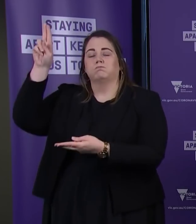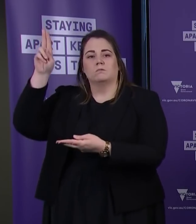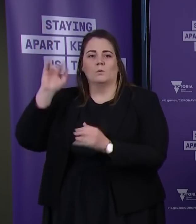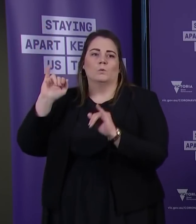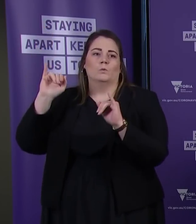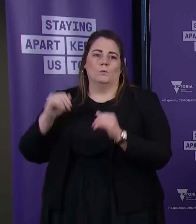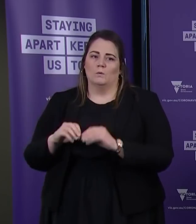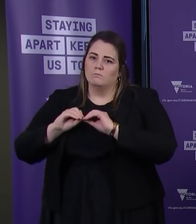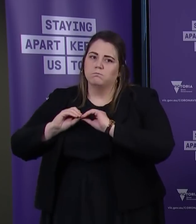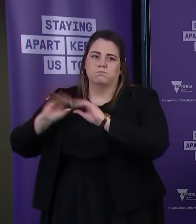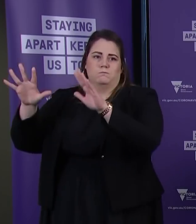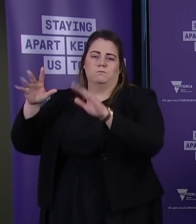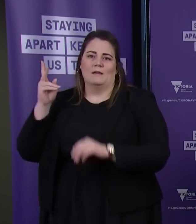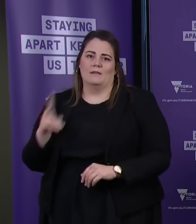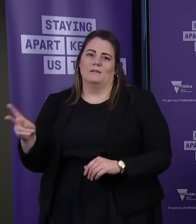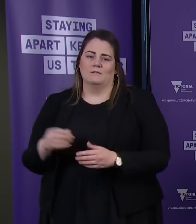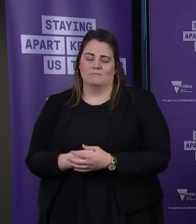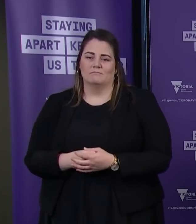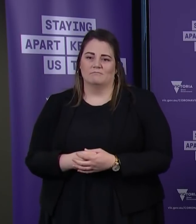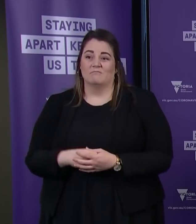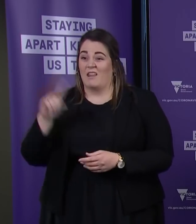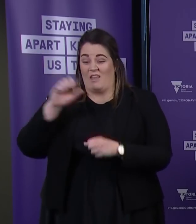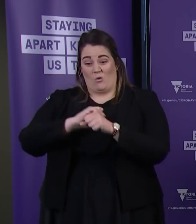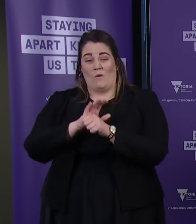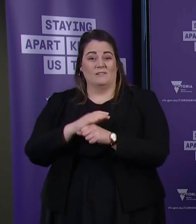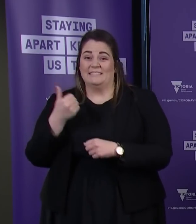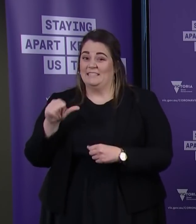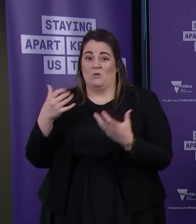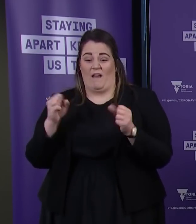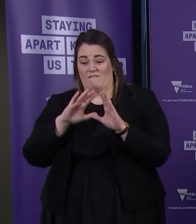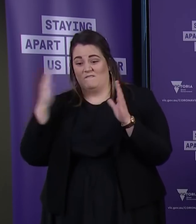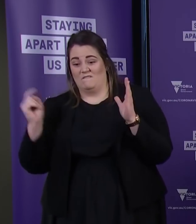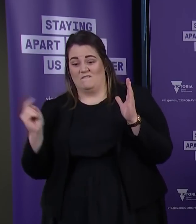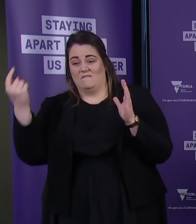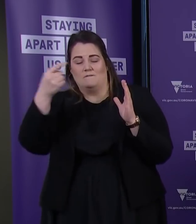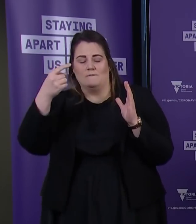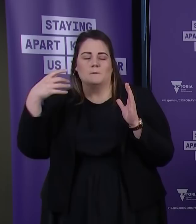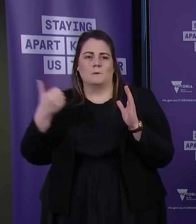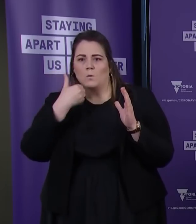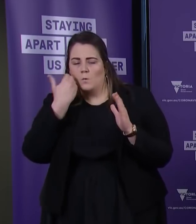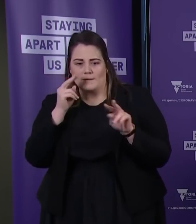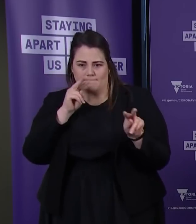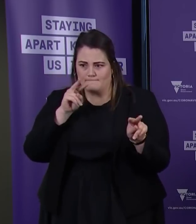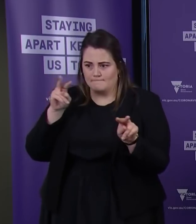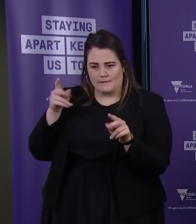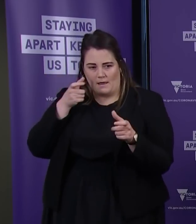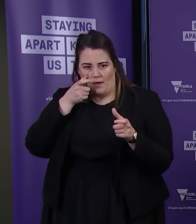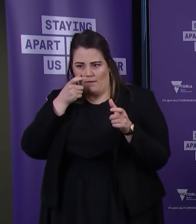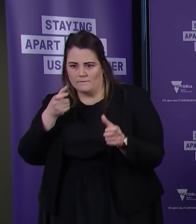as this virus is around in the world, we need to be vigilant, and we need to make sure that we're on top of it continuously. That's our